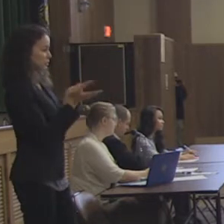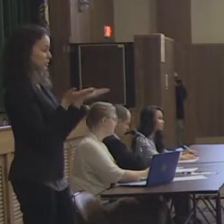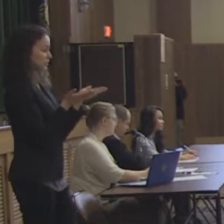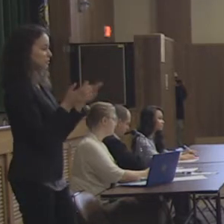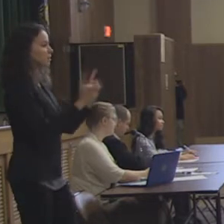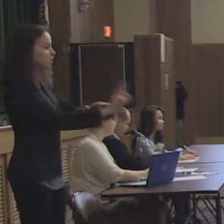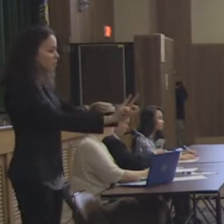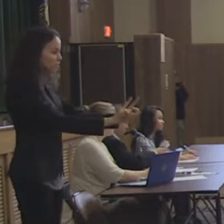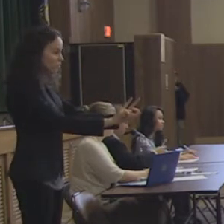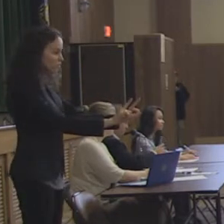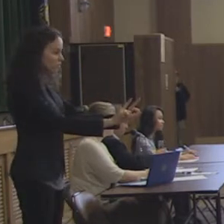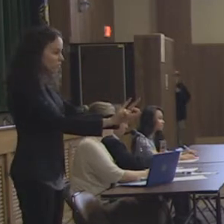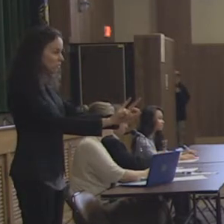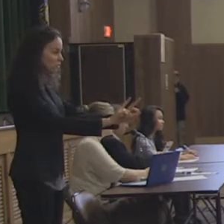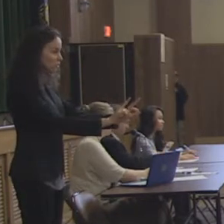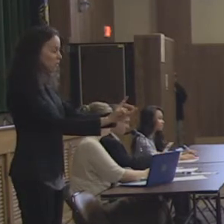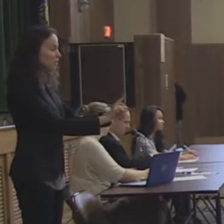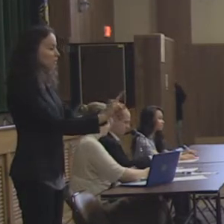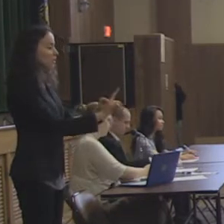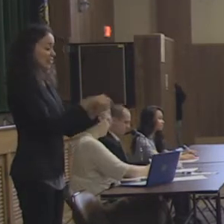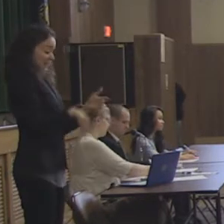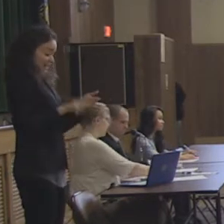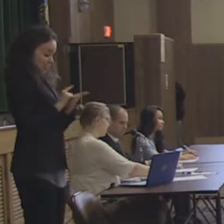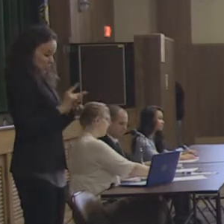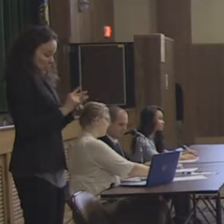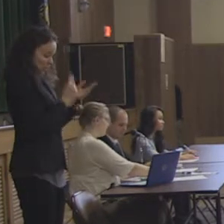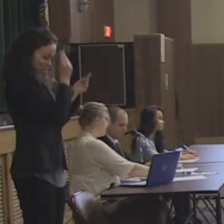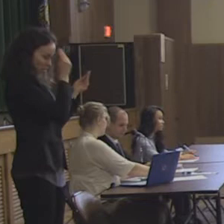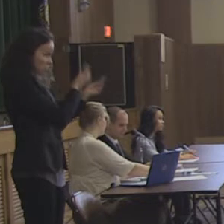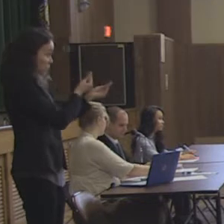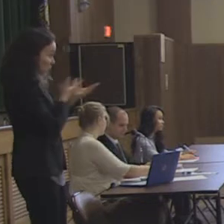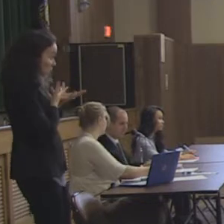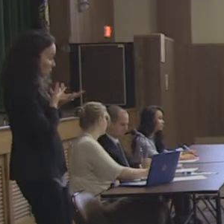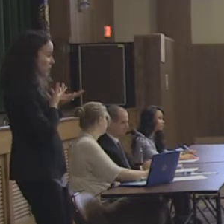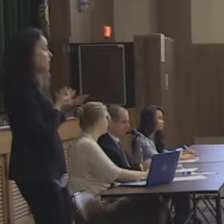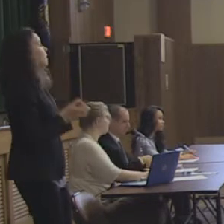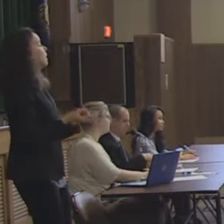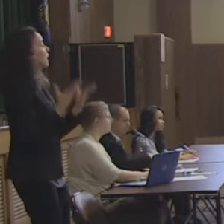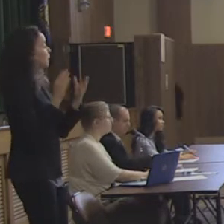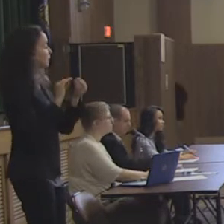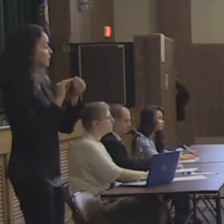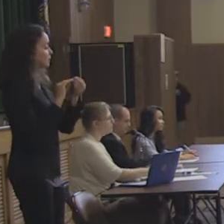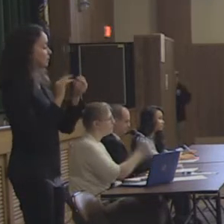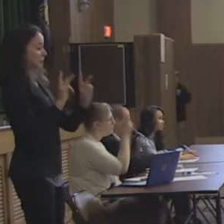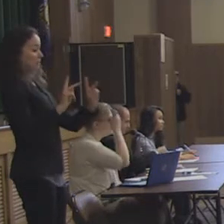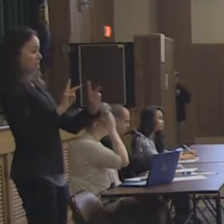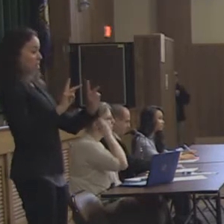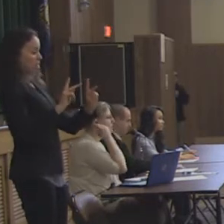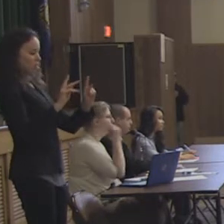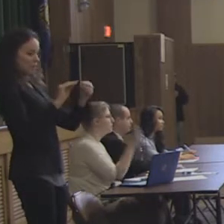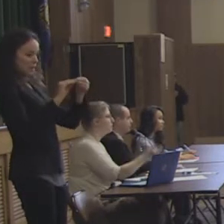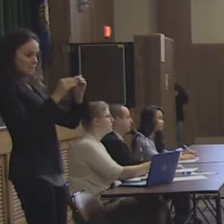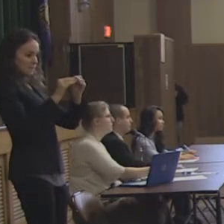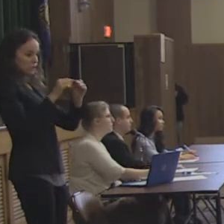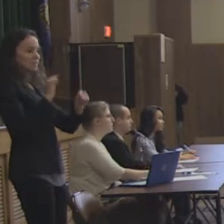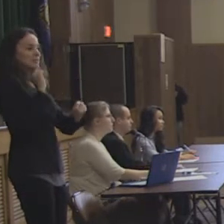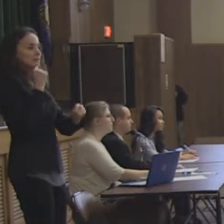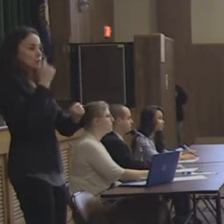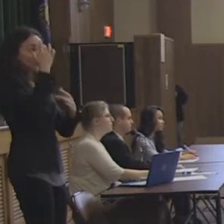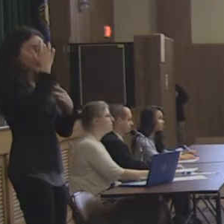However, I found out this week that the number of people with severe mental health crises